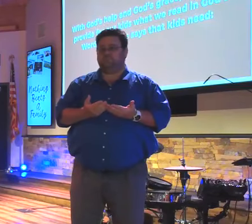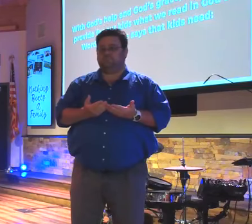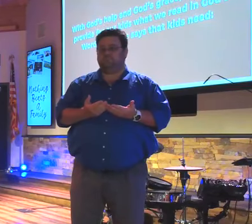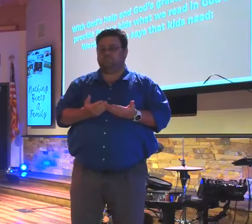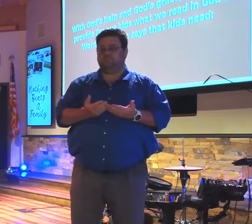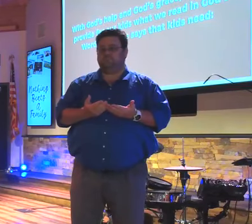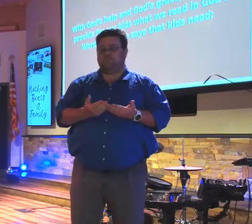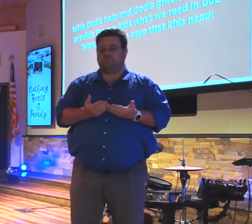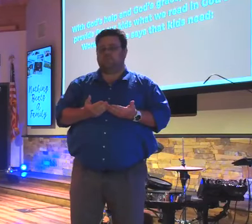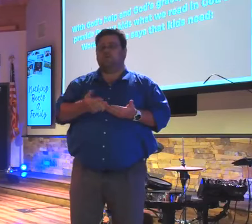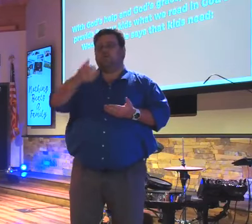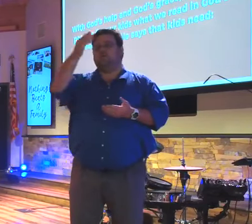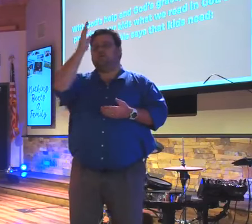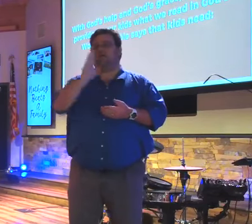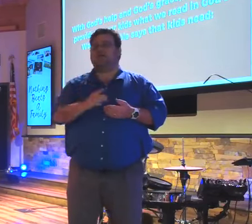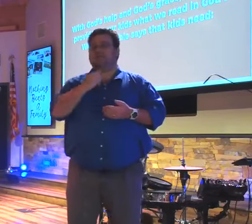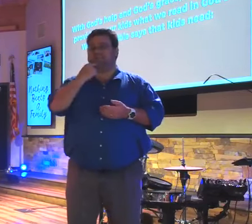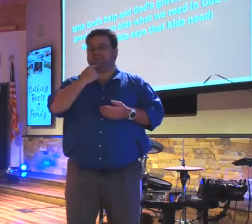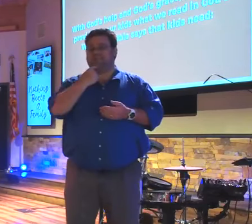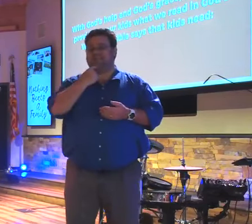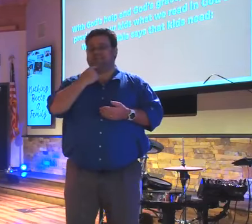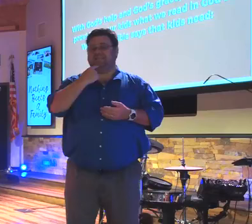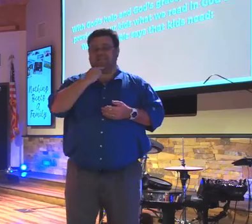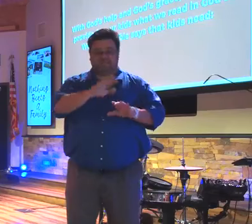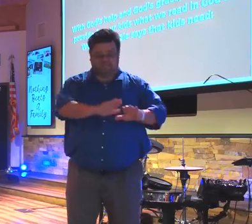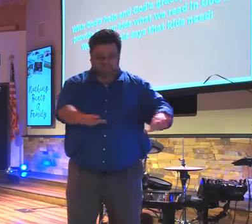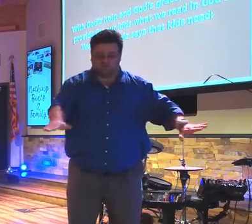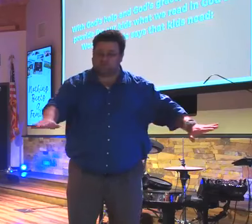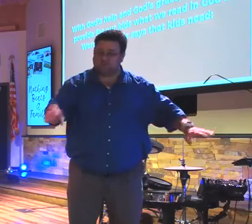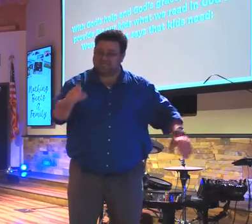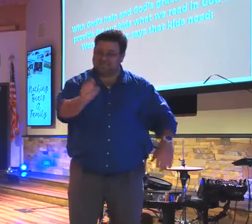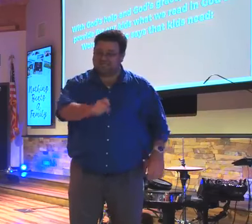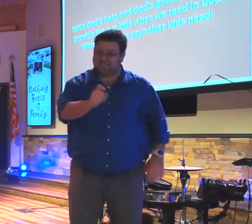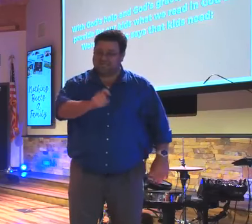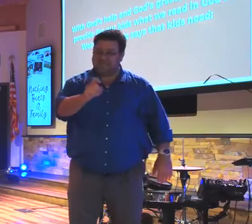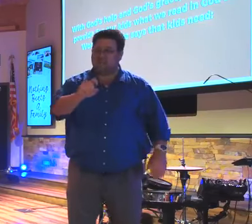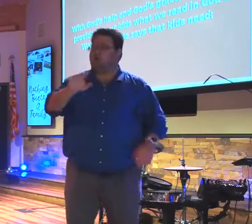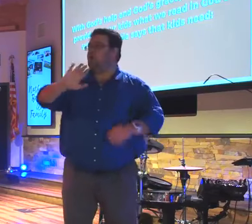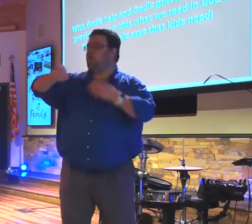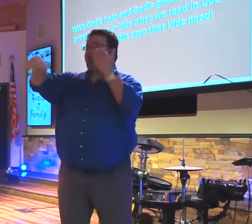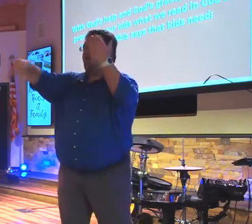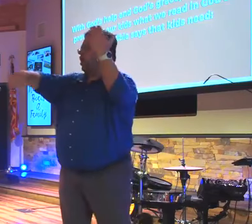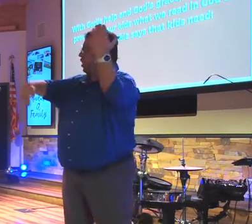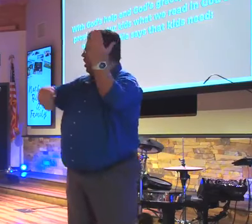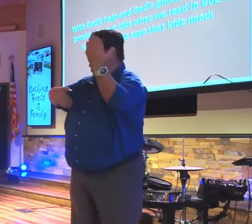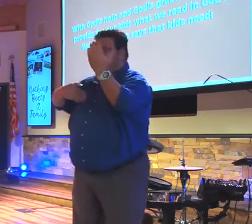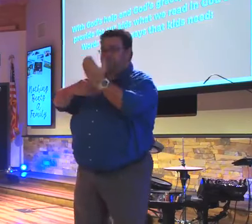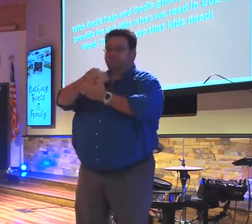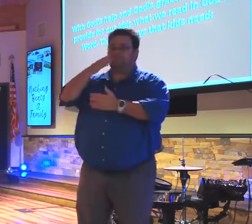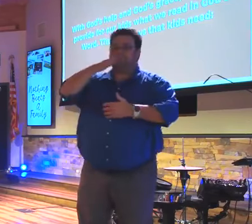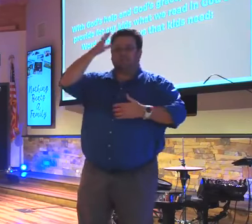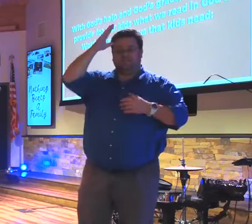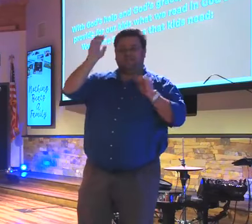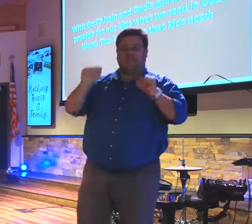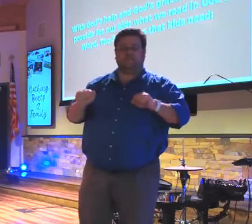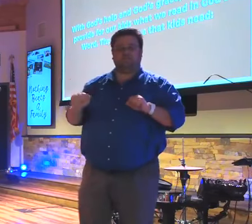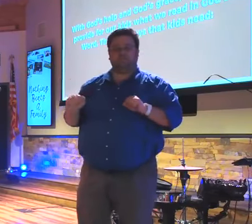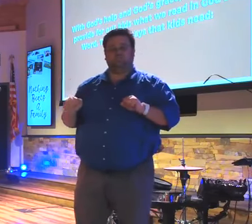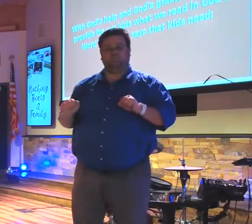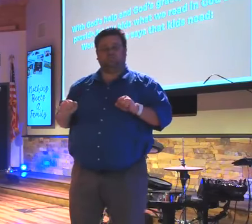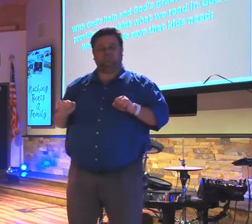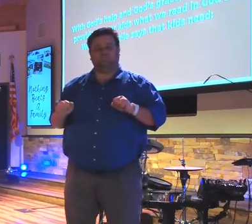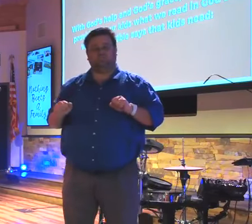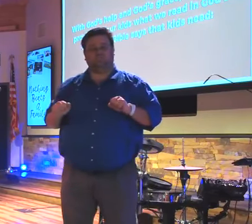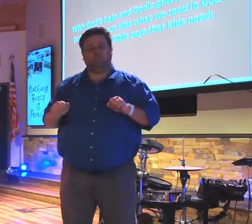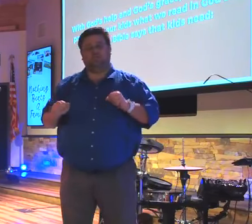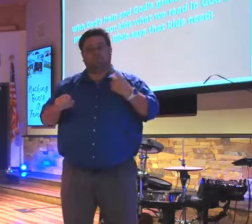words, what God says kids need, every one of us that are parents can do these things that I'm going to give you. So let's look at them. Number one is this. The